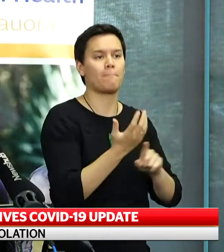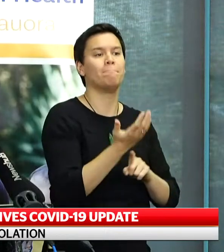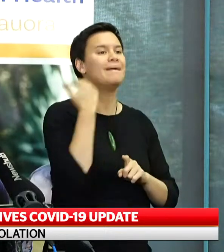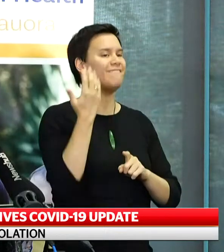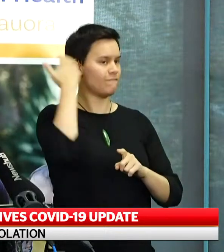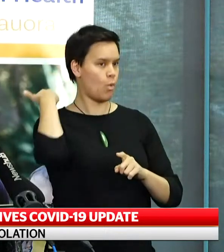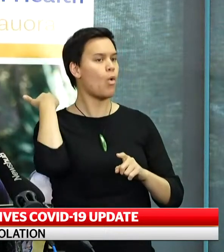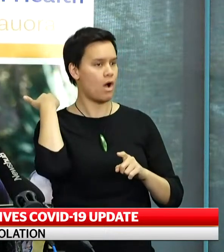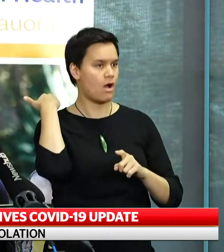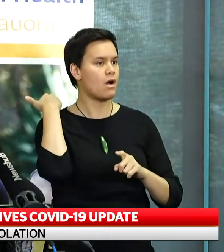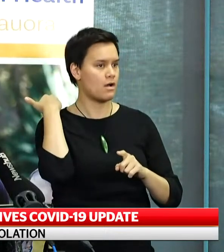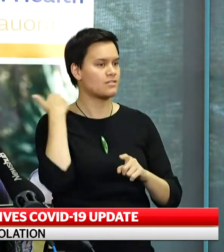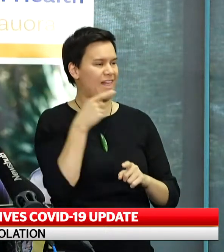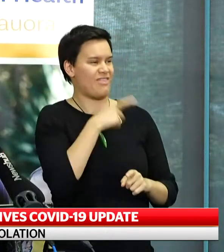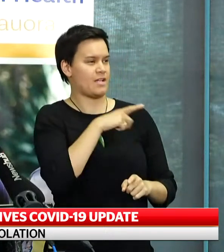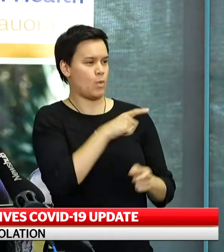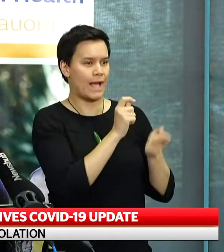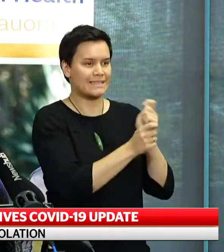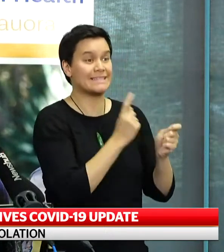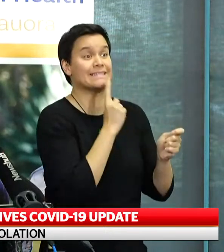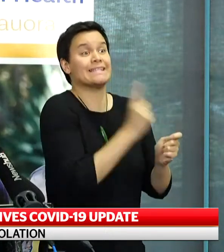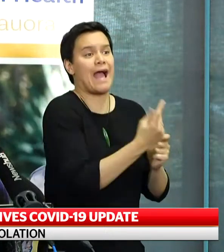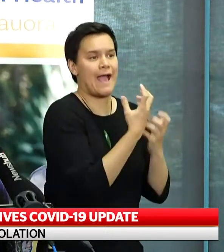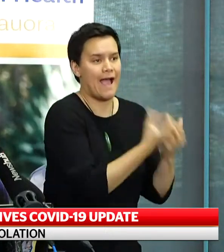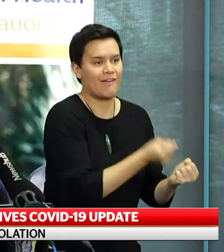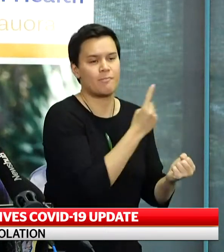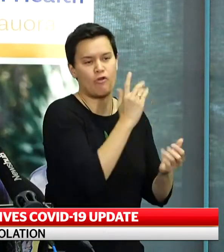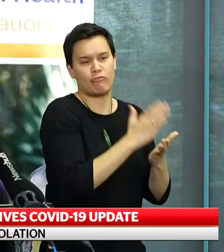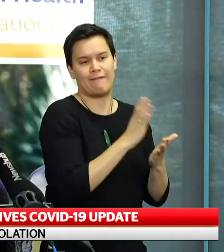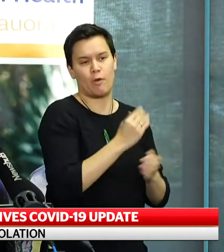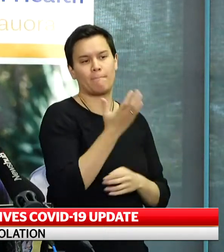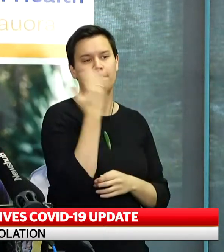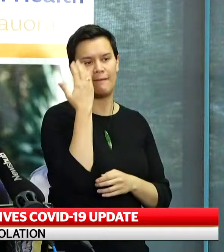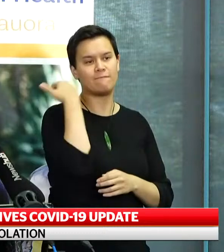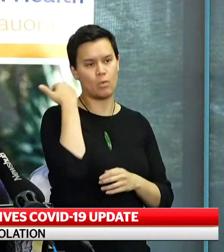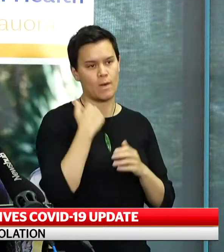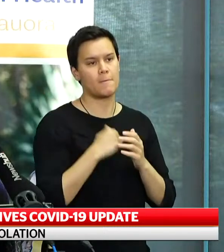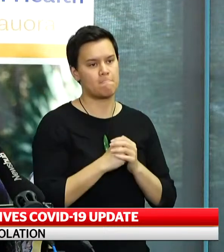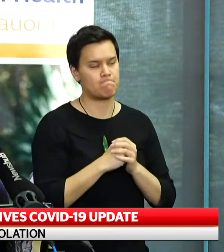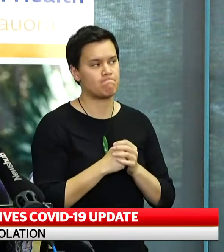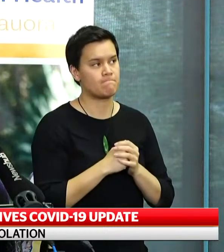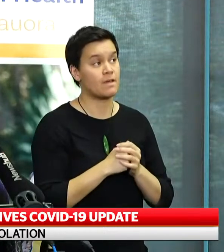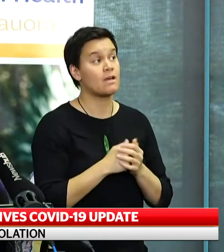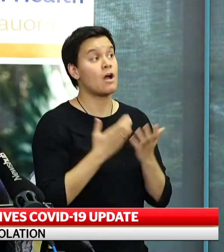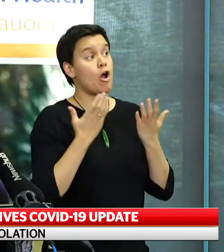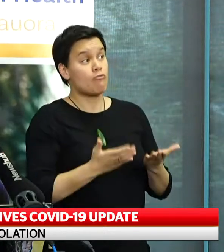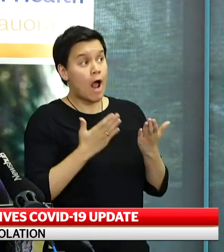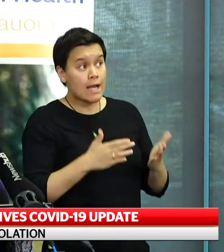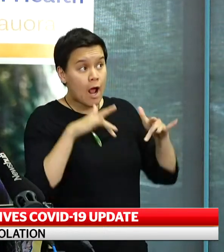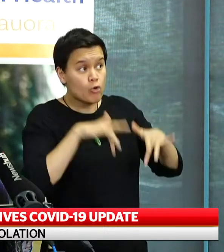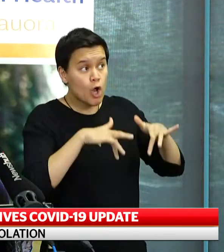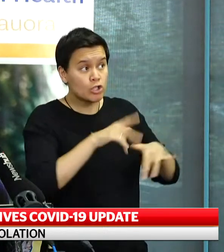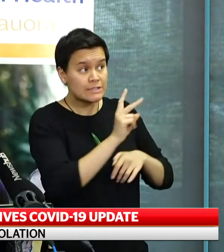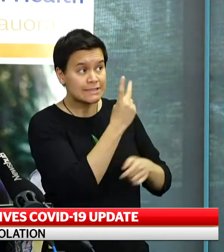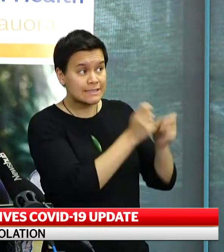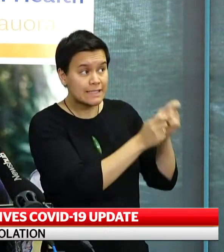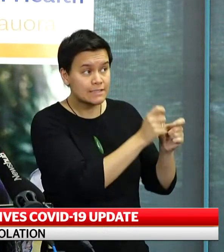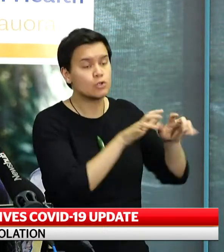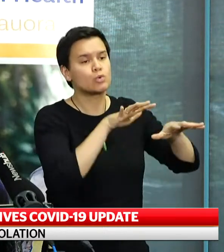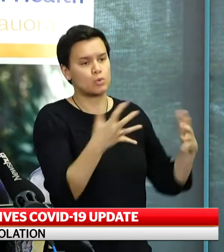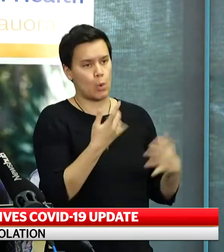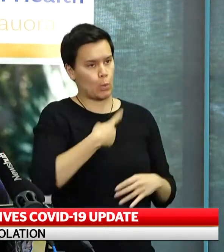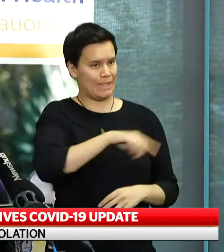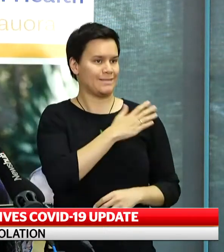those additional tests, there are some actions that we have undertaken that are consistent with our precautionary approach